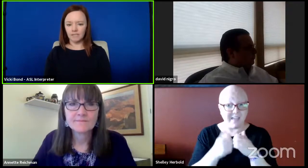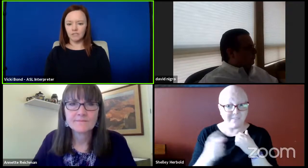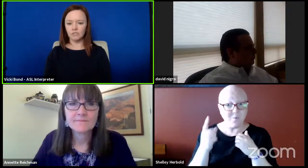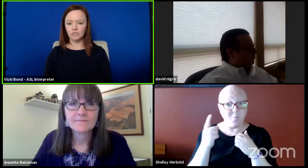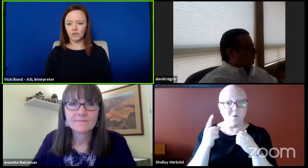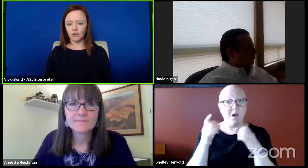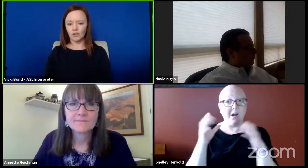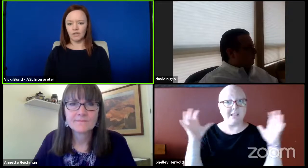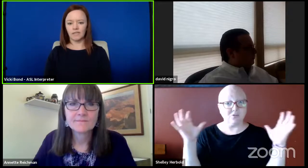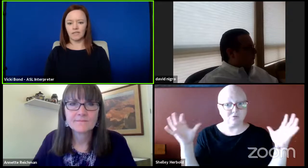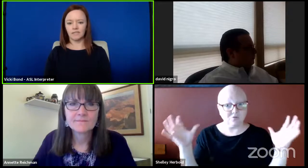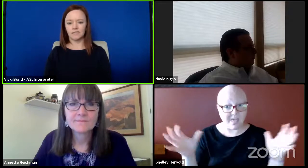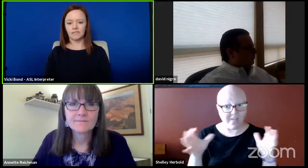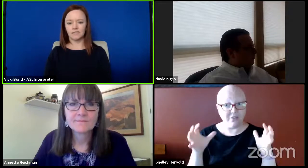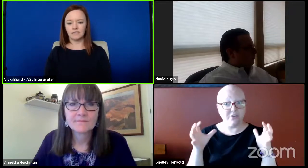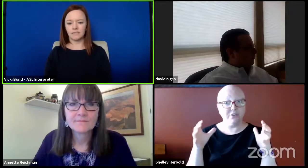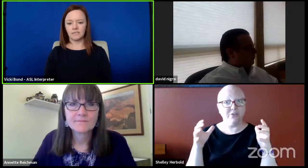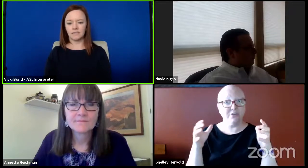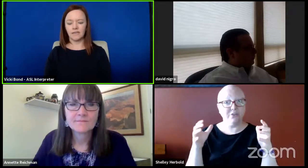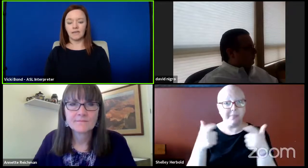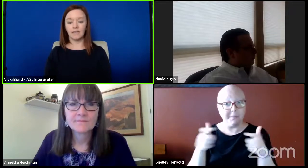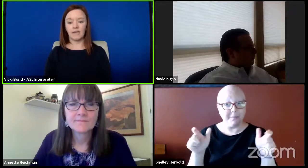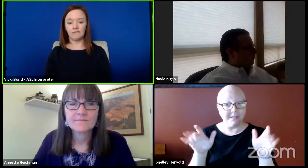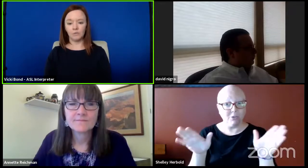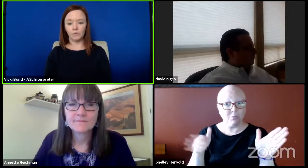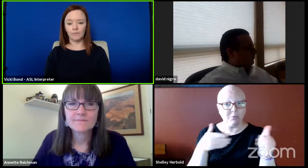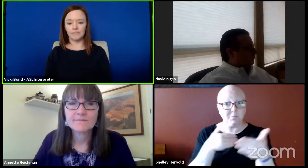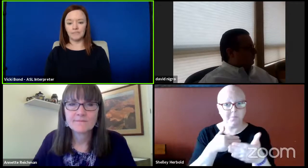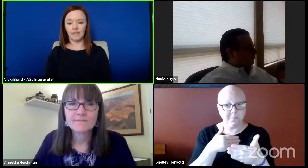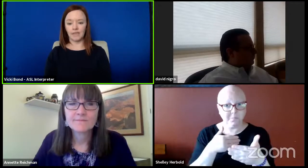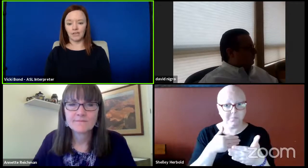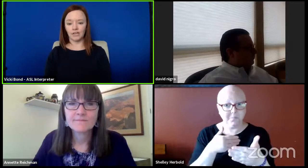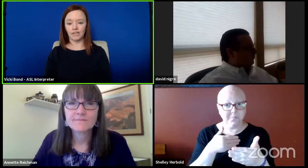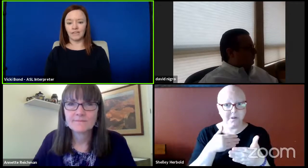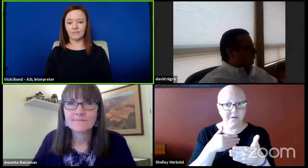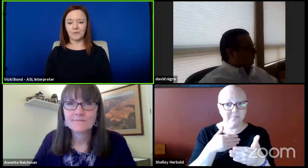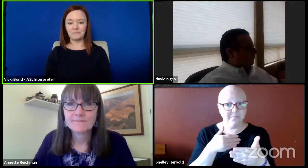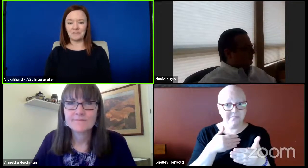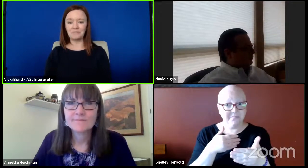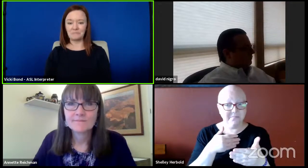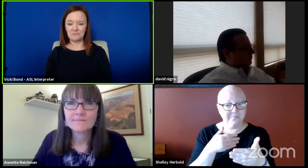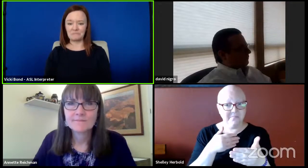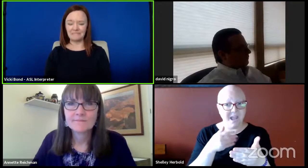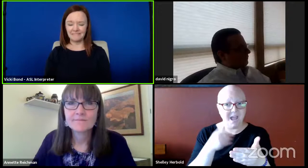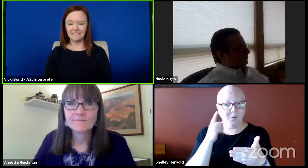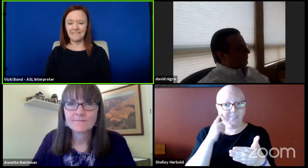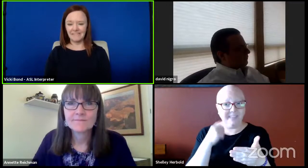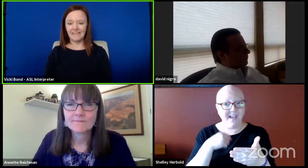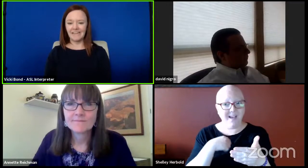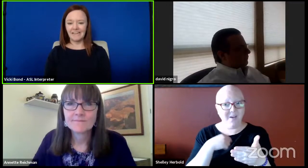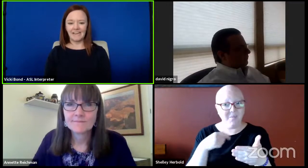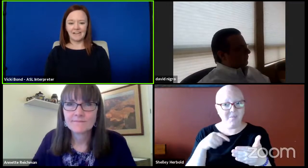my concern is getting everyone together in one big room.